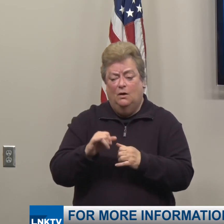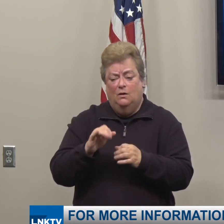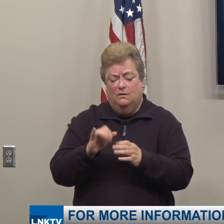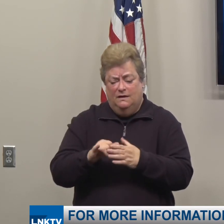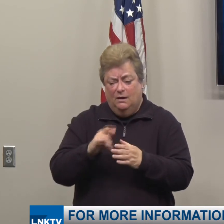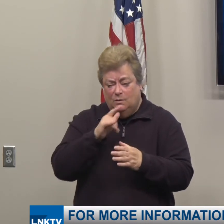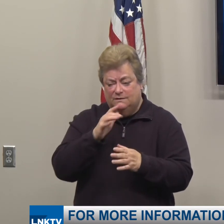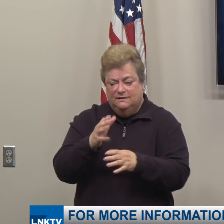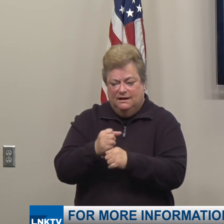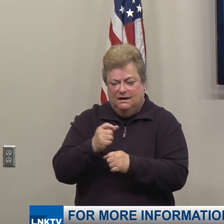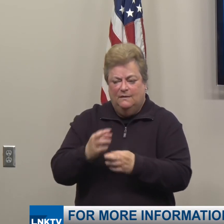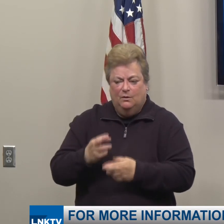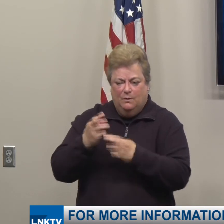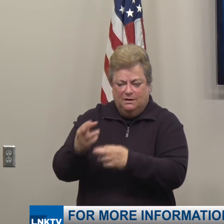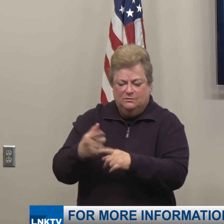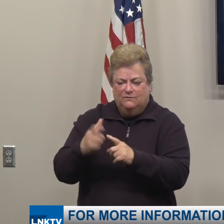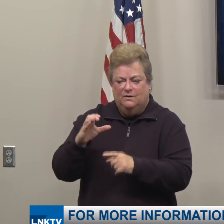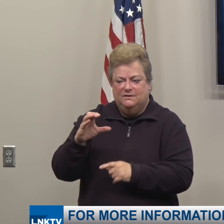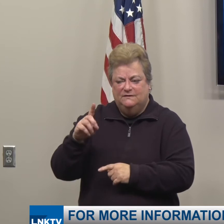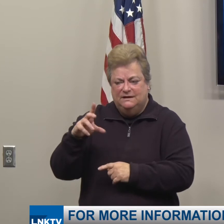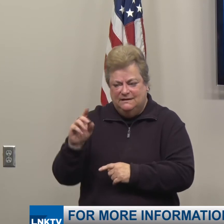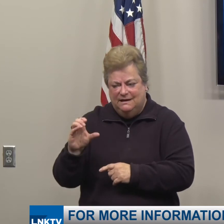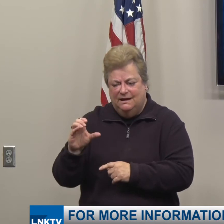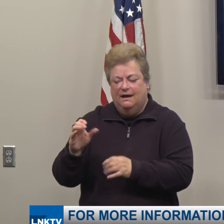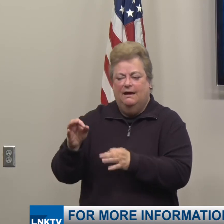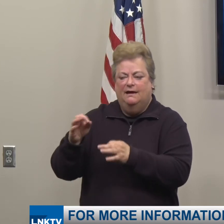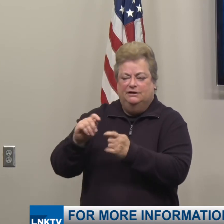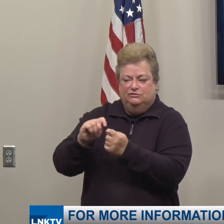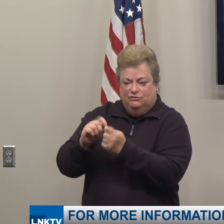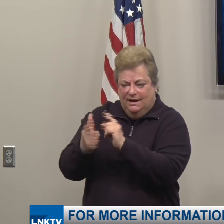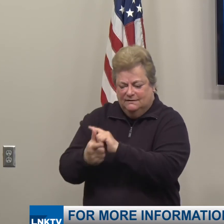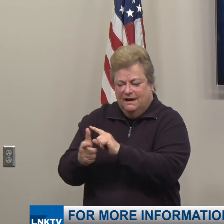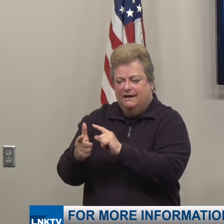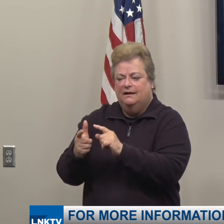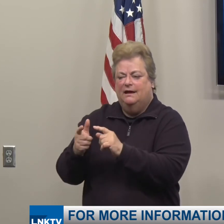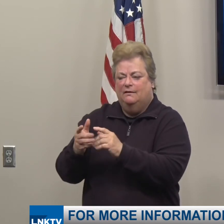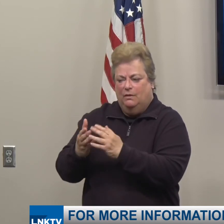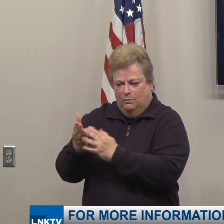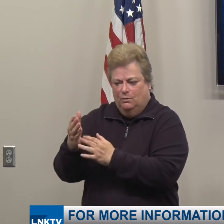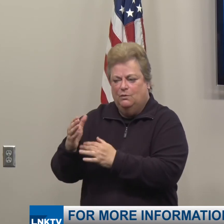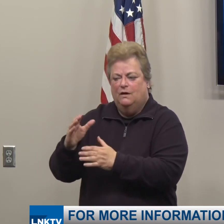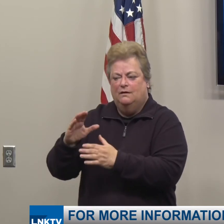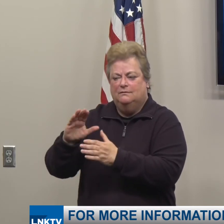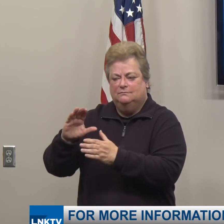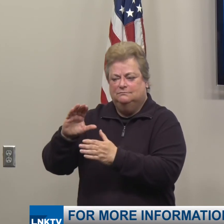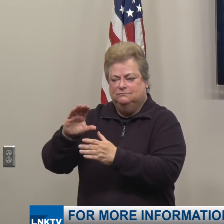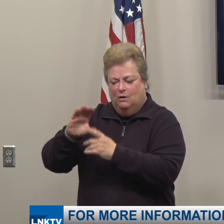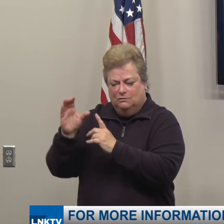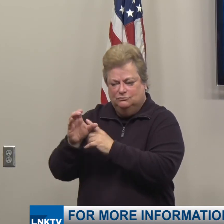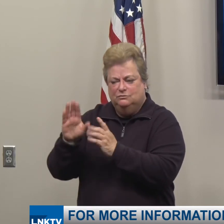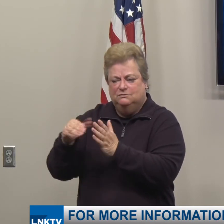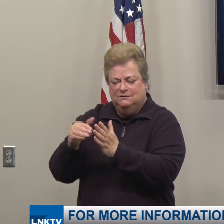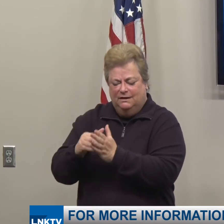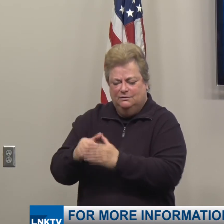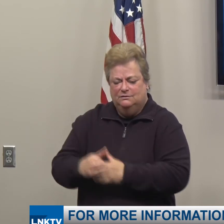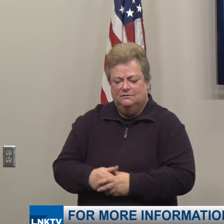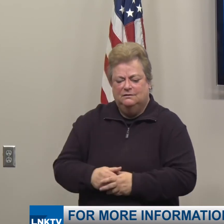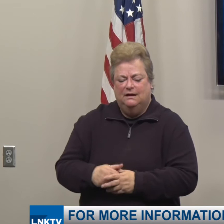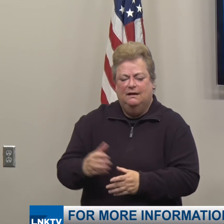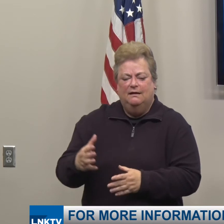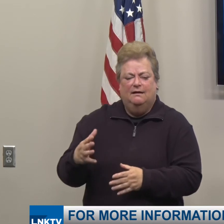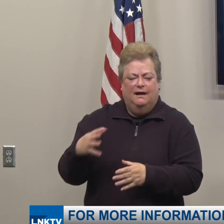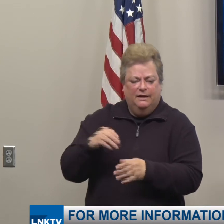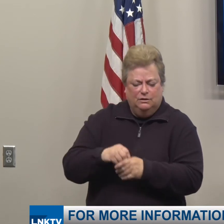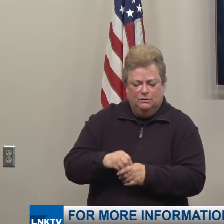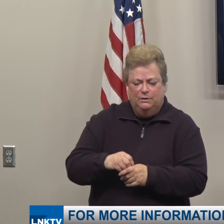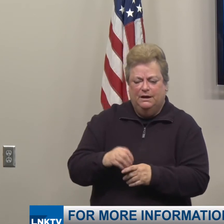the recommendations from the CDC translated and distributed through our cultural centers. It included convening